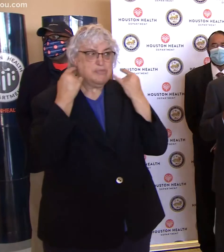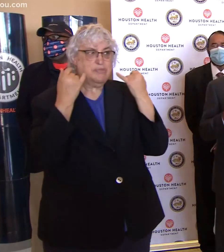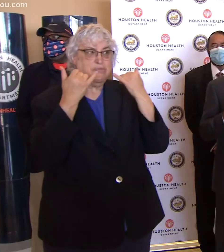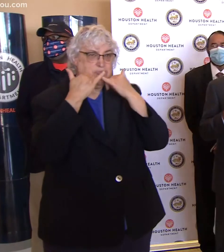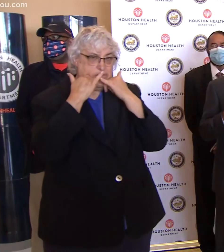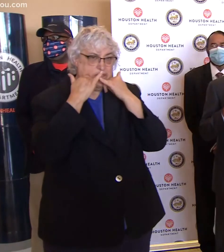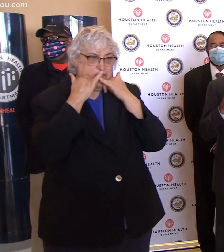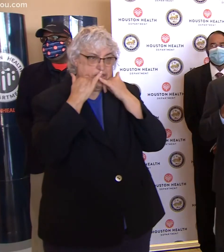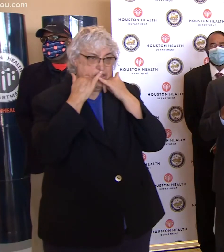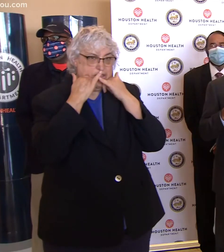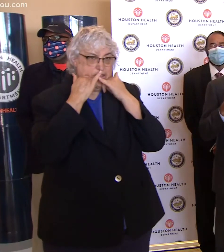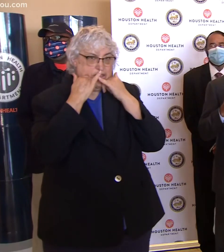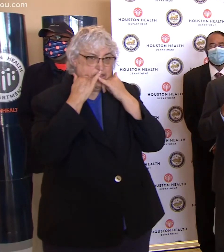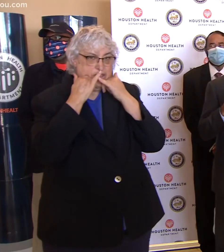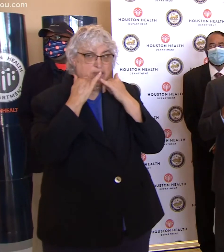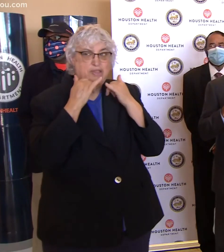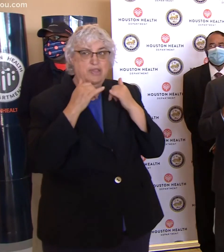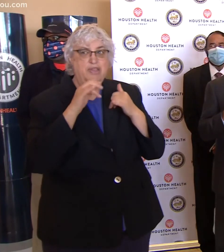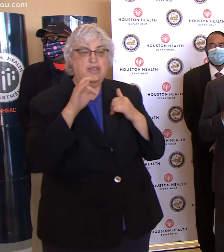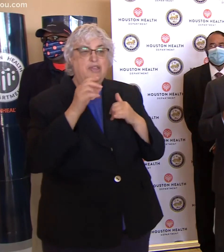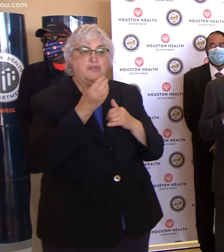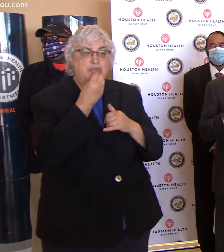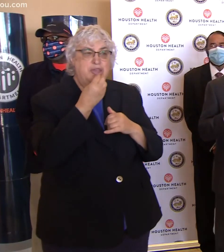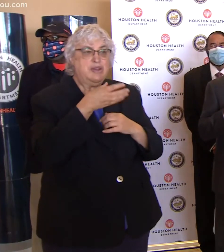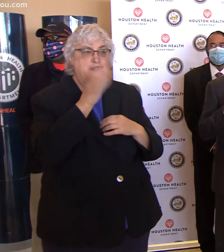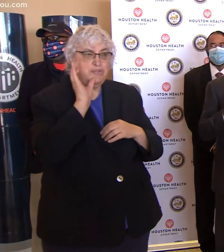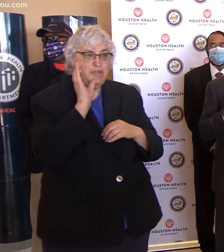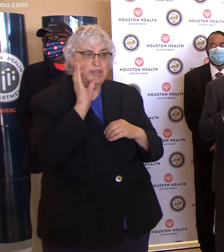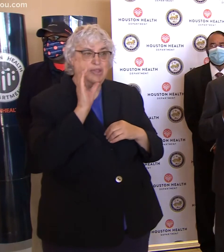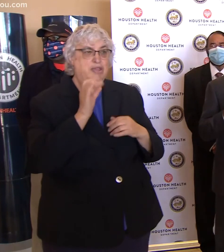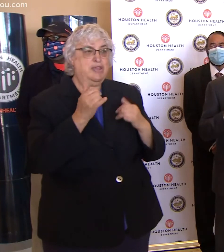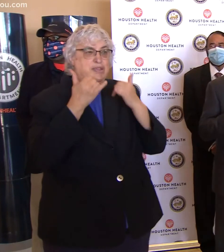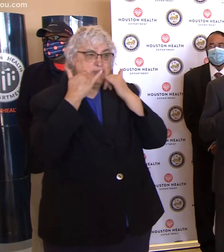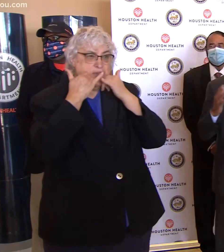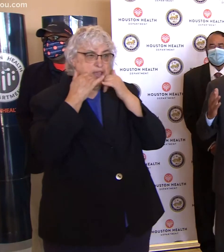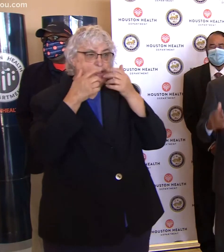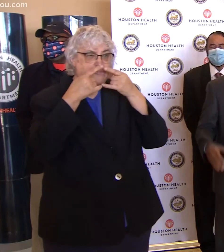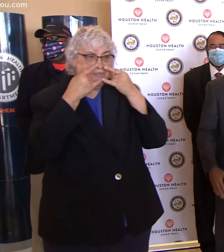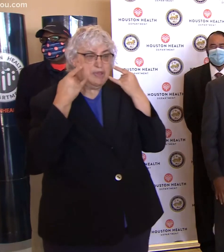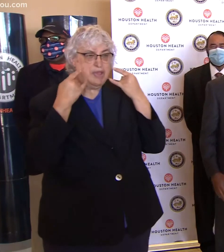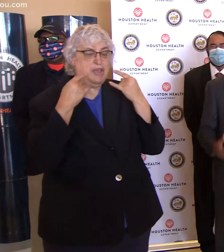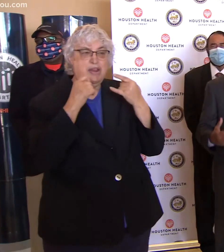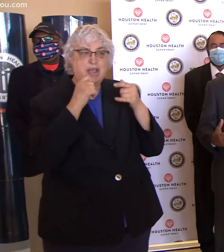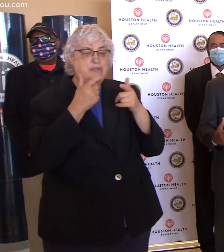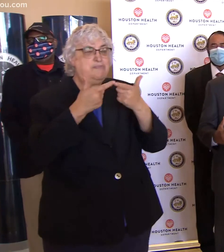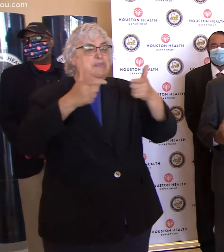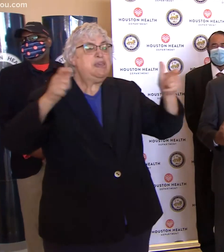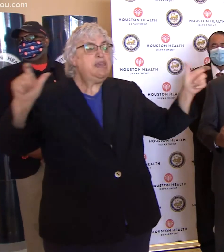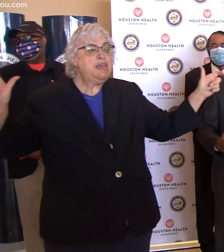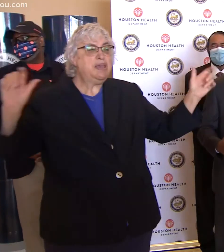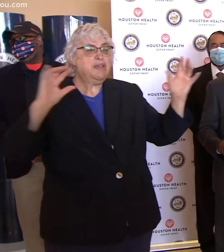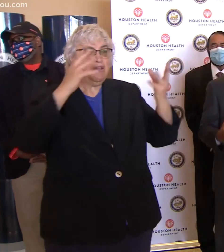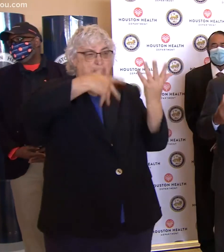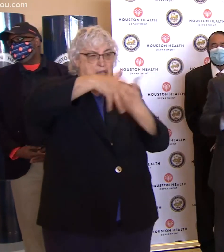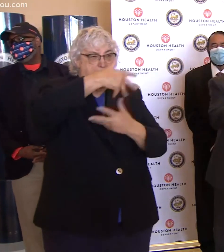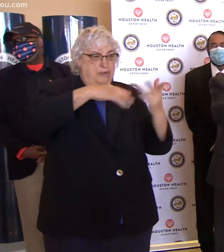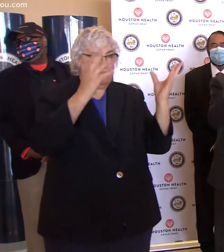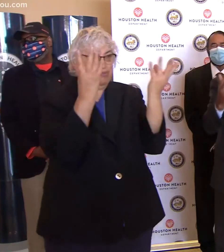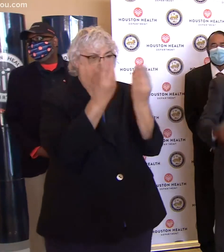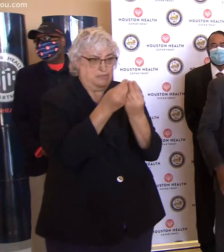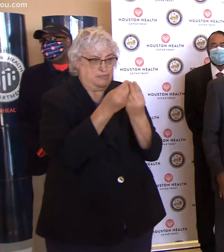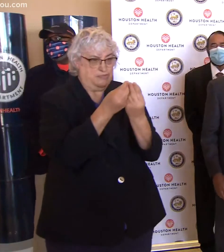on pretty much unless you're eating or drinking, keep these masks on and avoid large crowds. If we do that together and